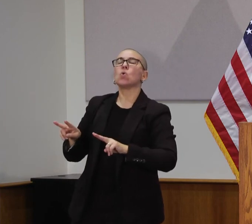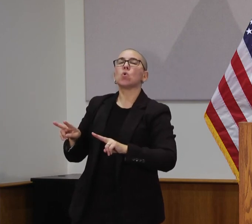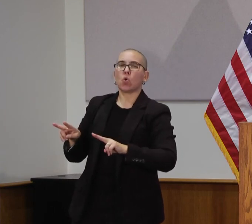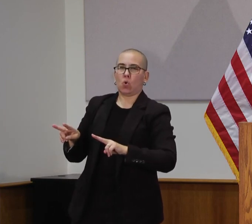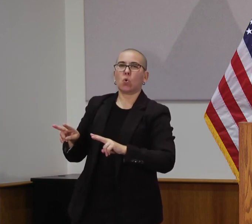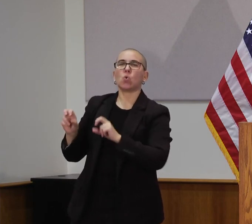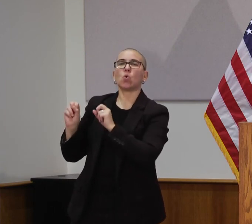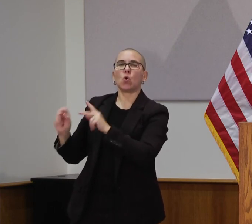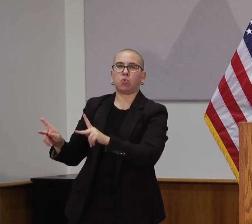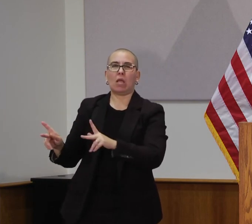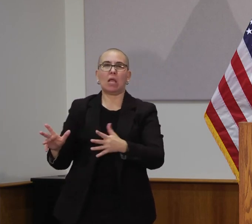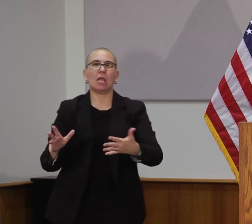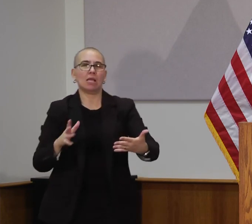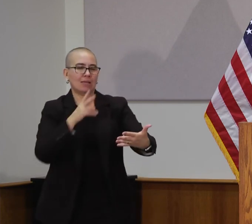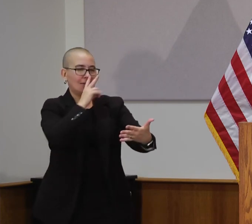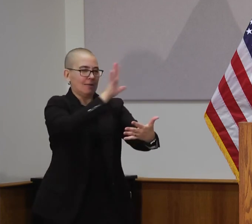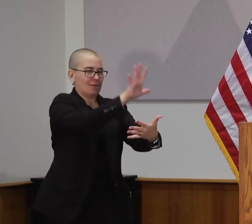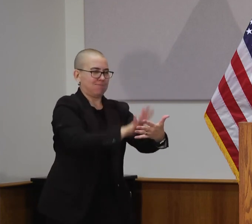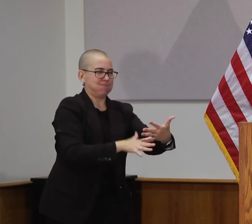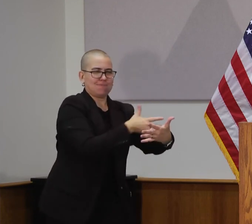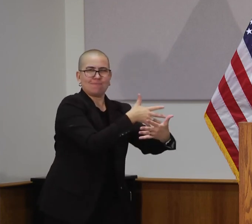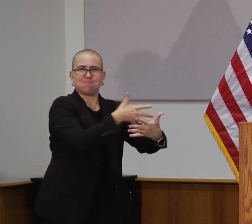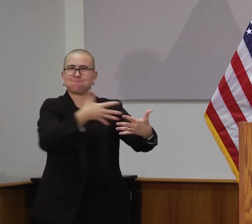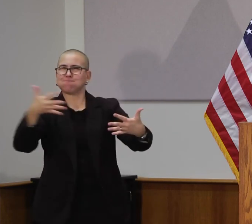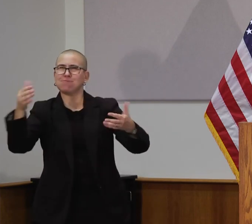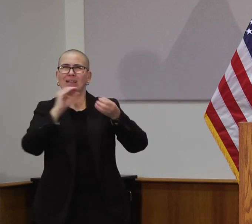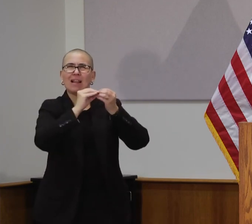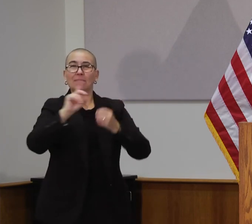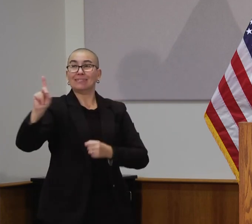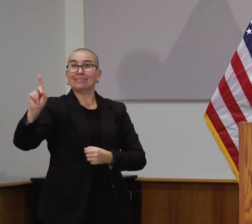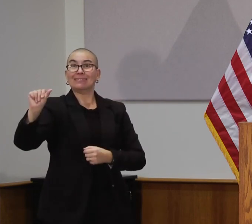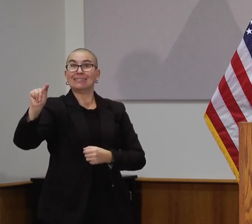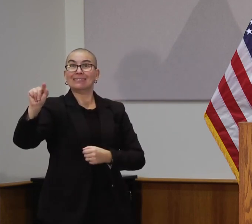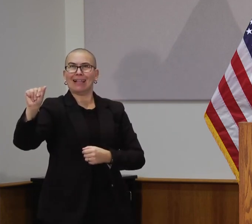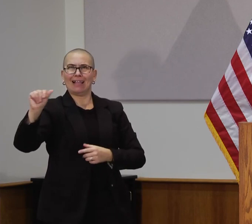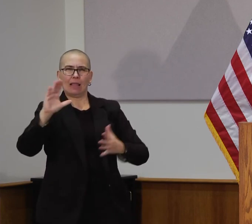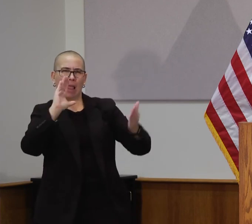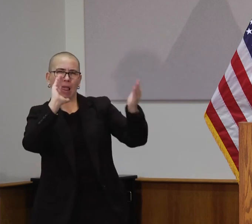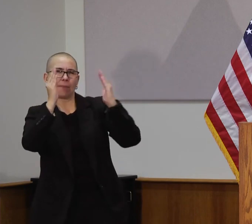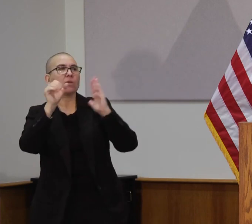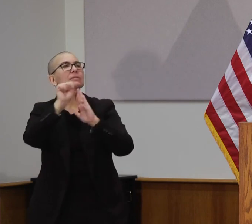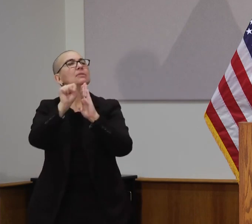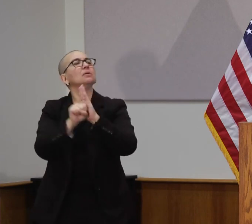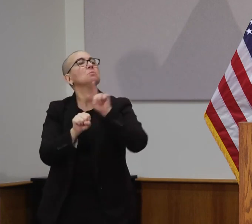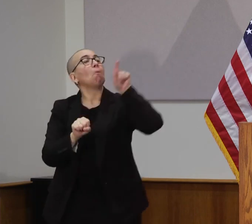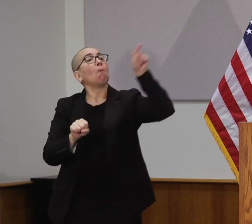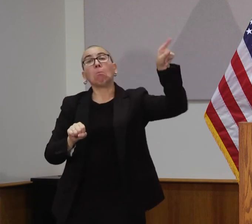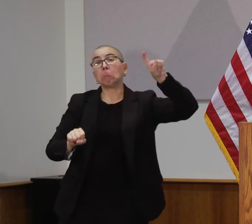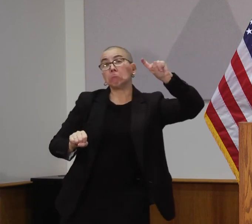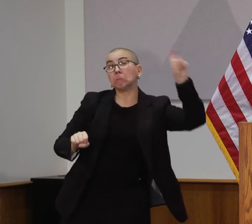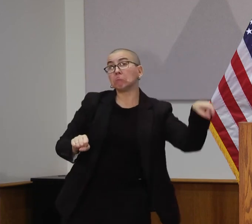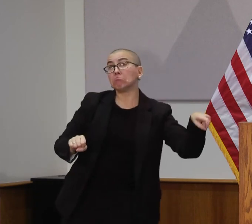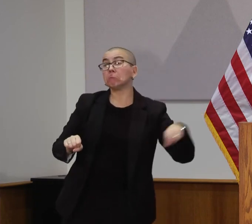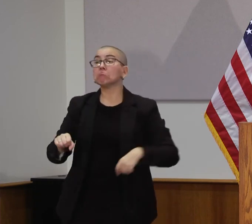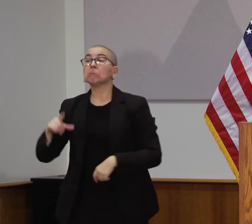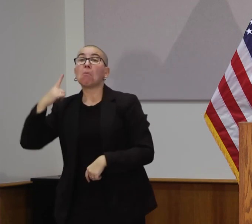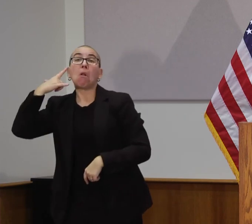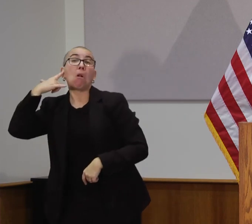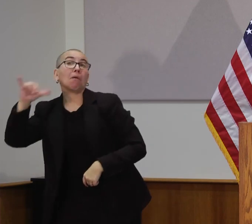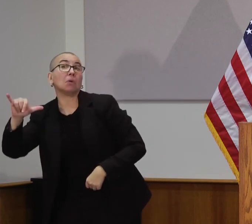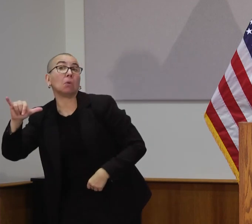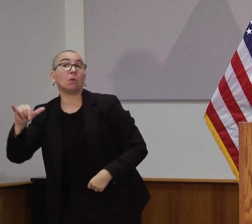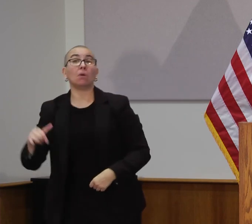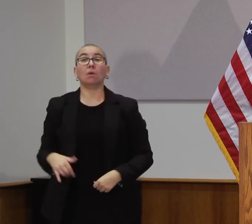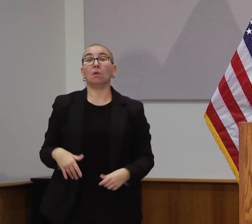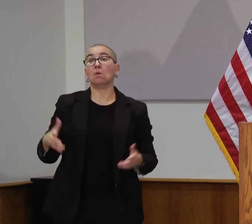actually, we had ourselves compared against Texas, California, and Florida in mobility data.